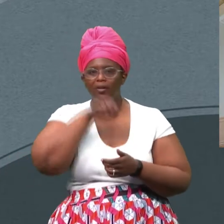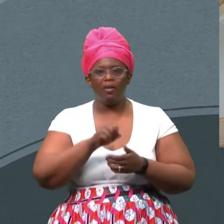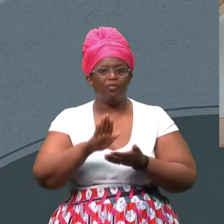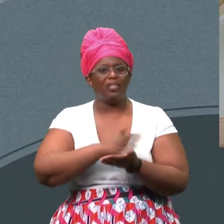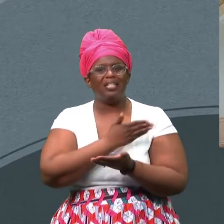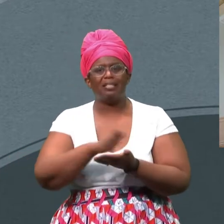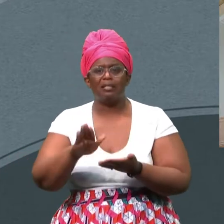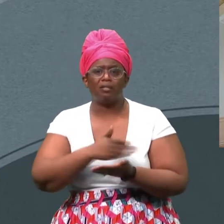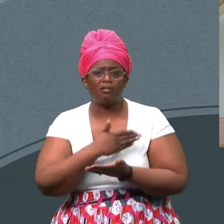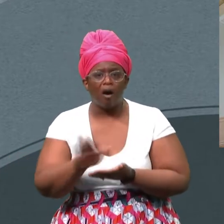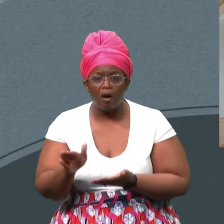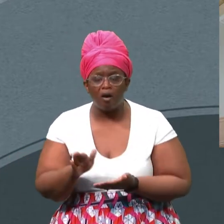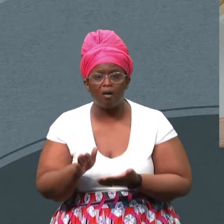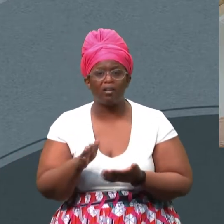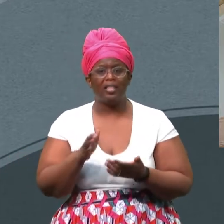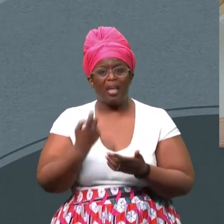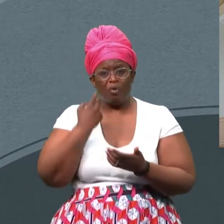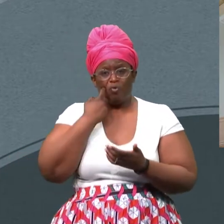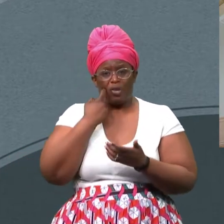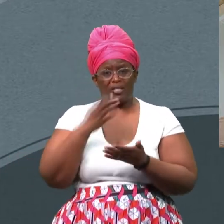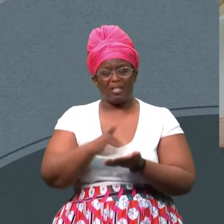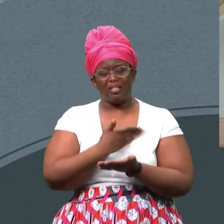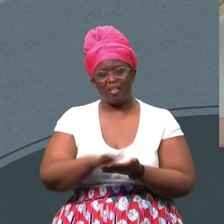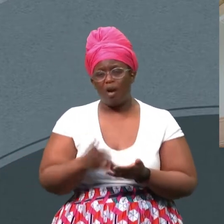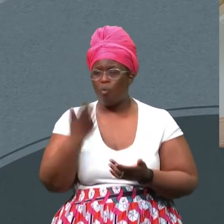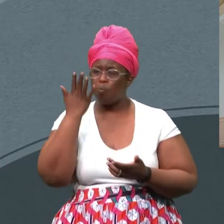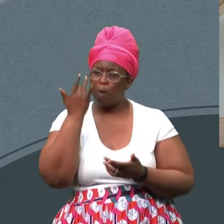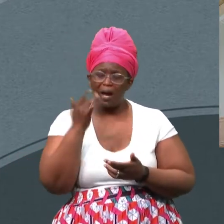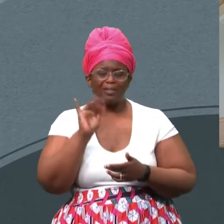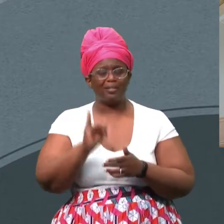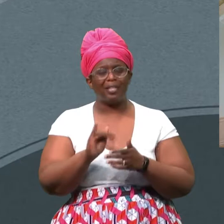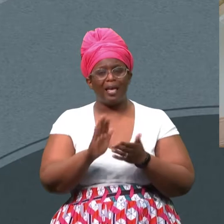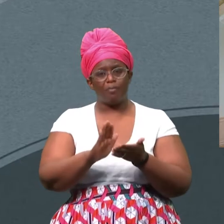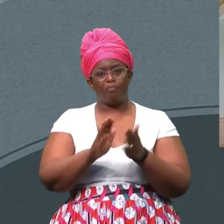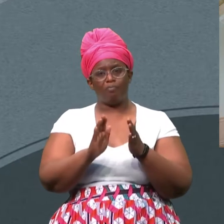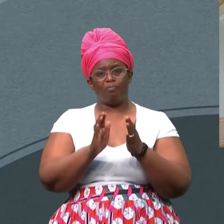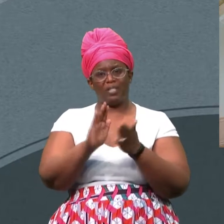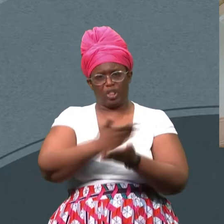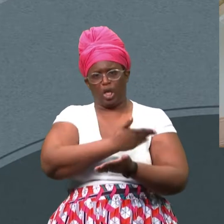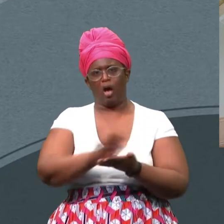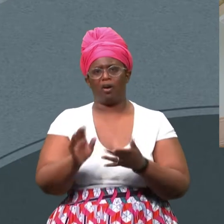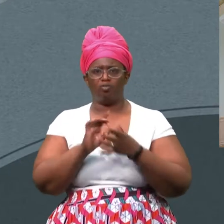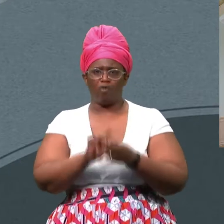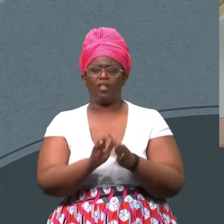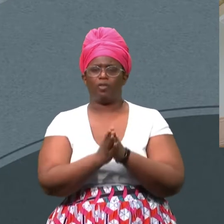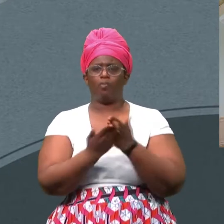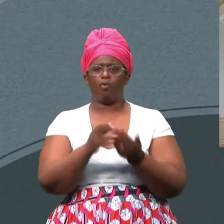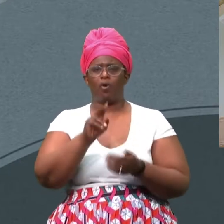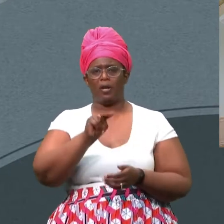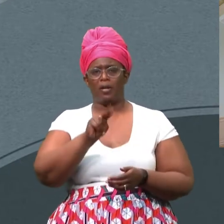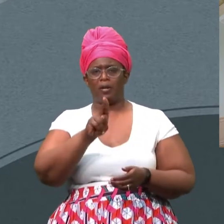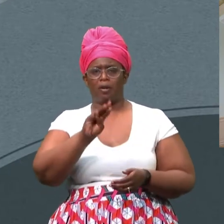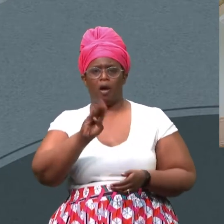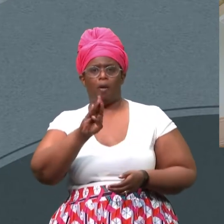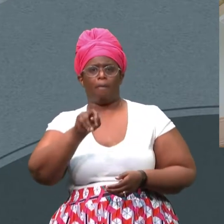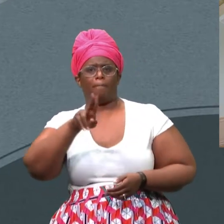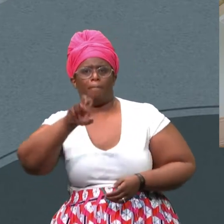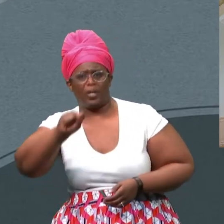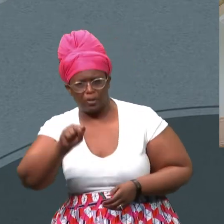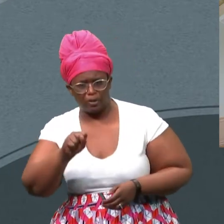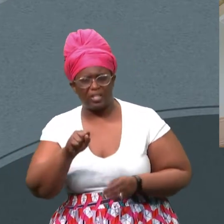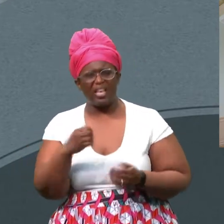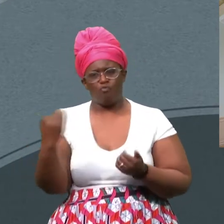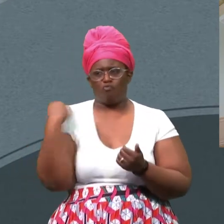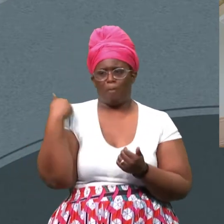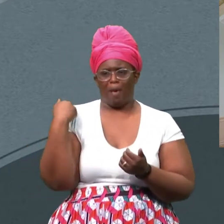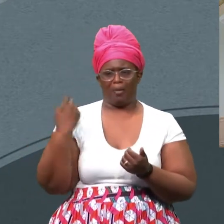is grounded in the book of Numbers. It is grounded in scripture. It is a reminder of what scripture has said to us. And